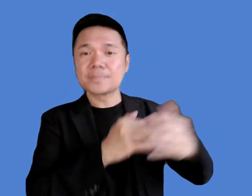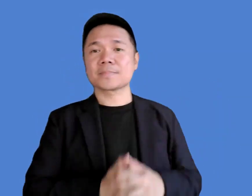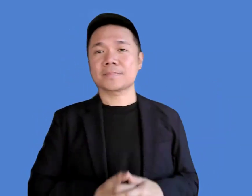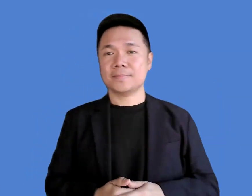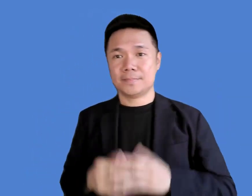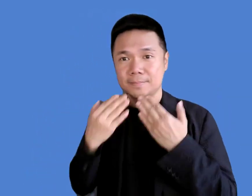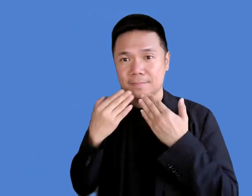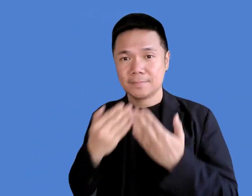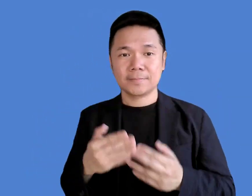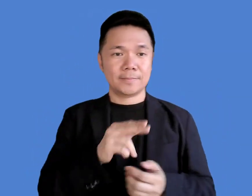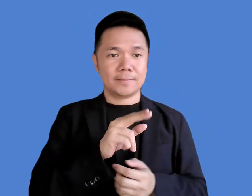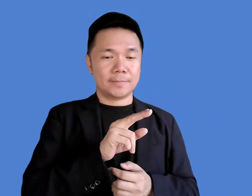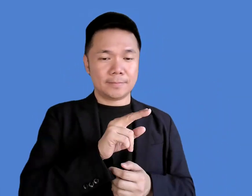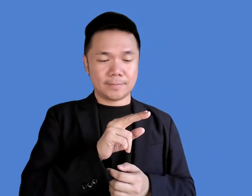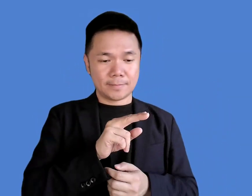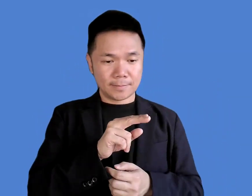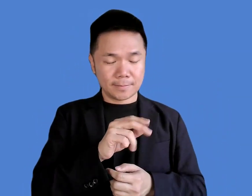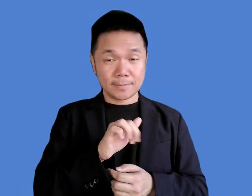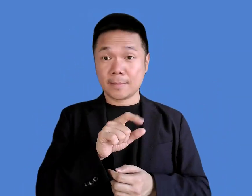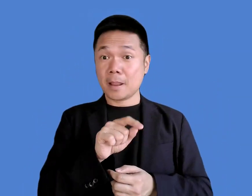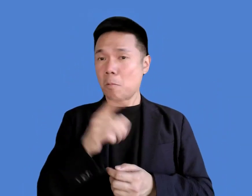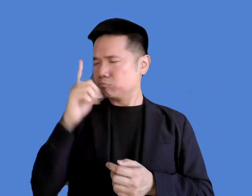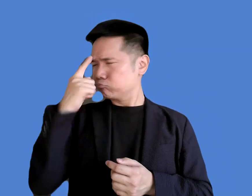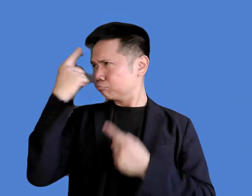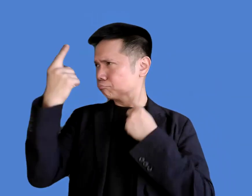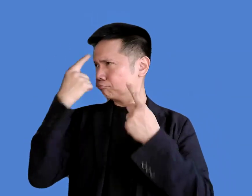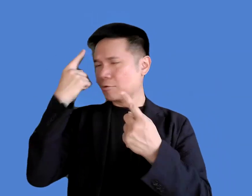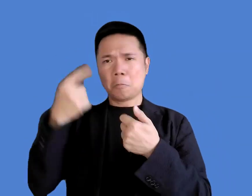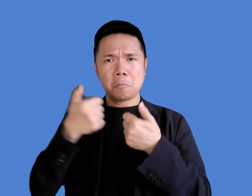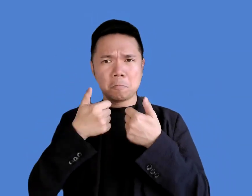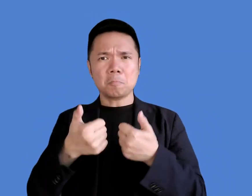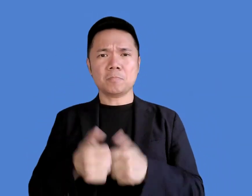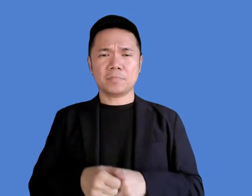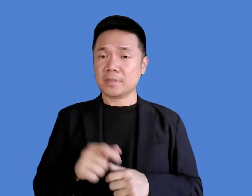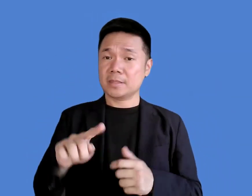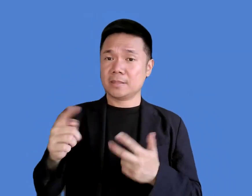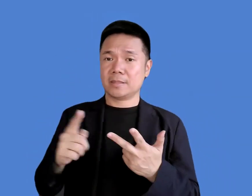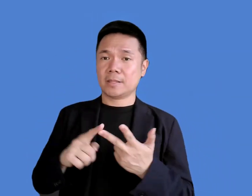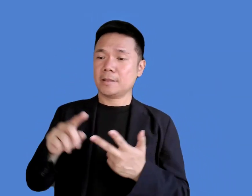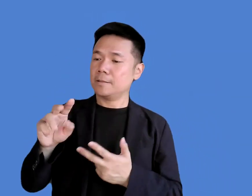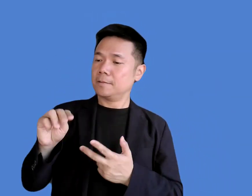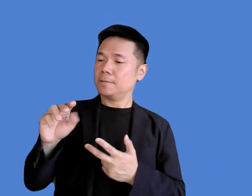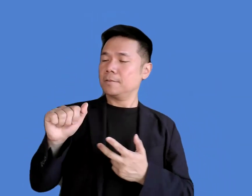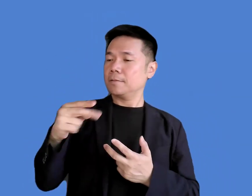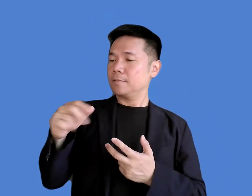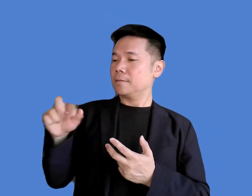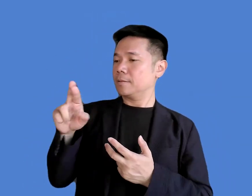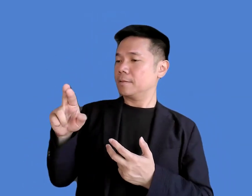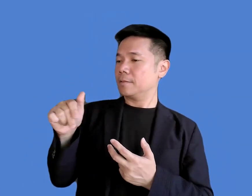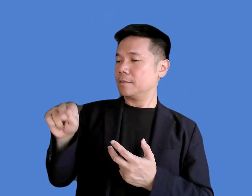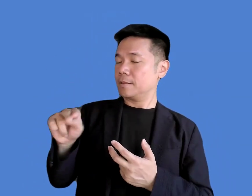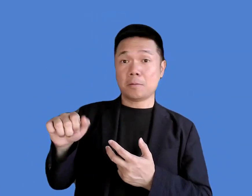You actually suggested a innovative idea. So I'm sure Maheran, listening to